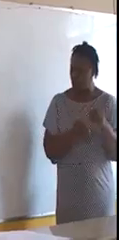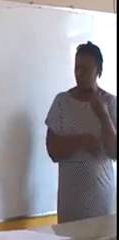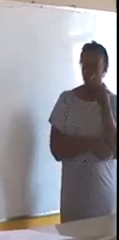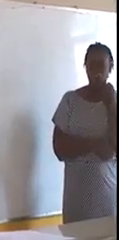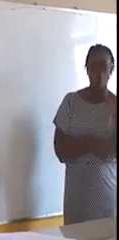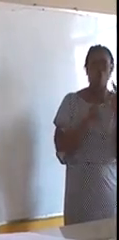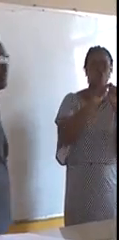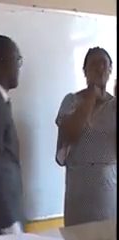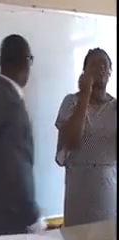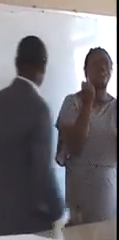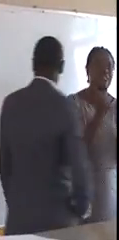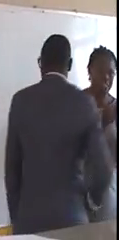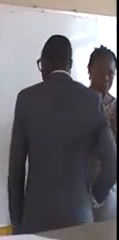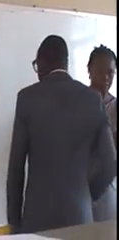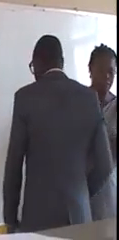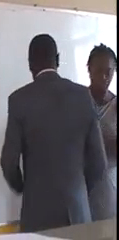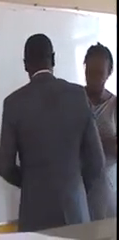Number of terms.